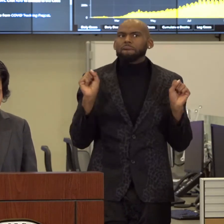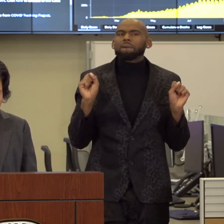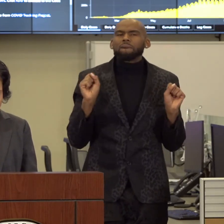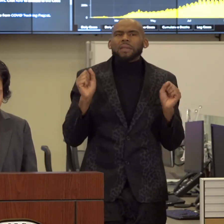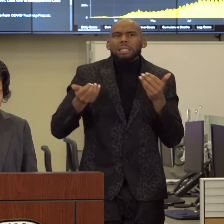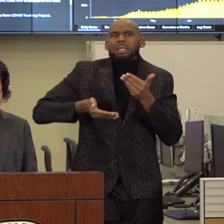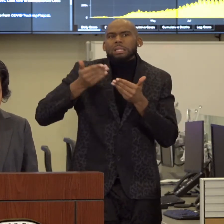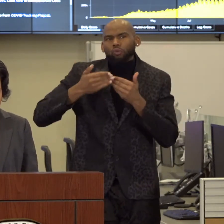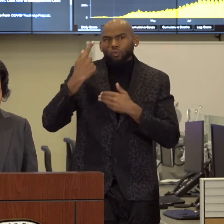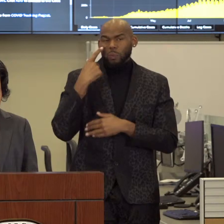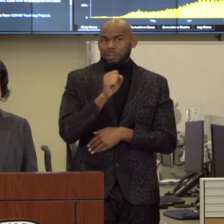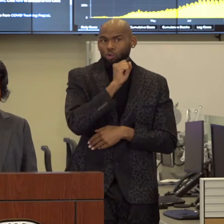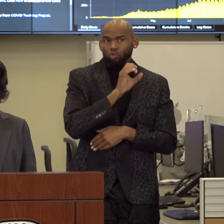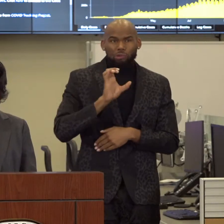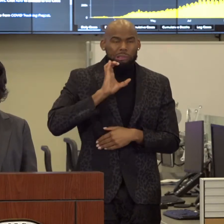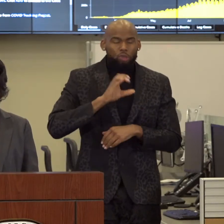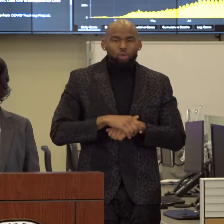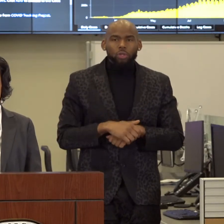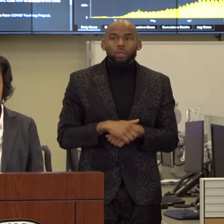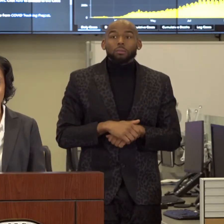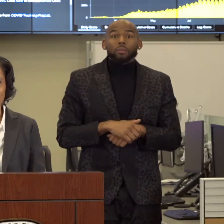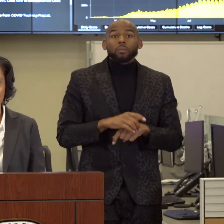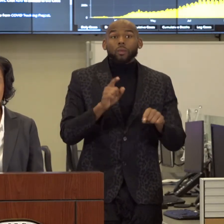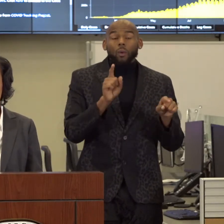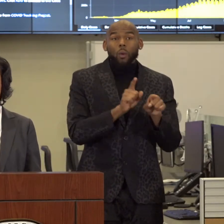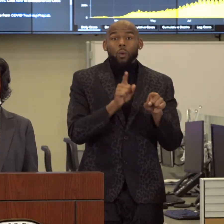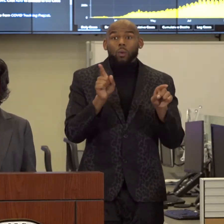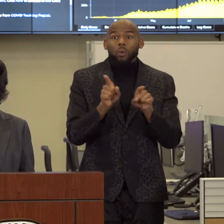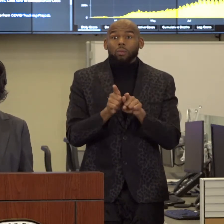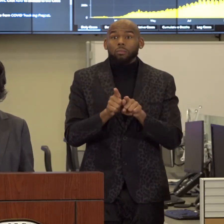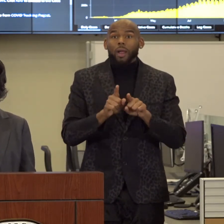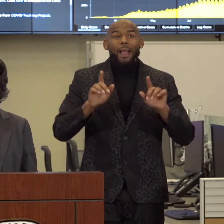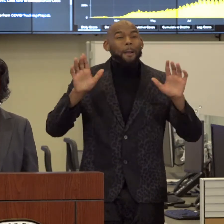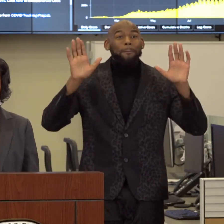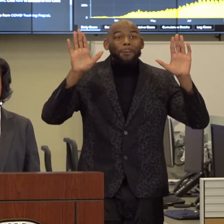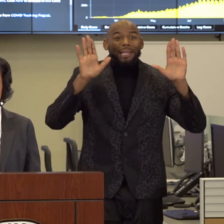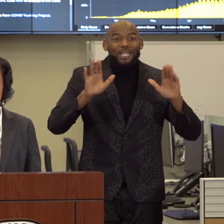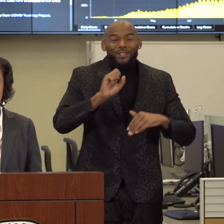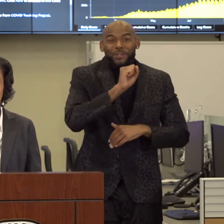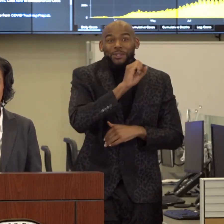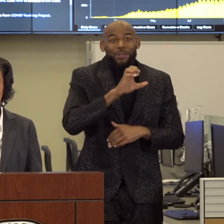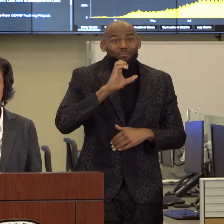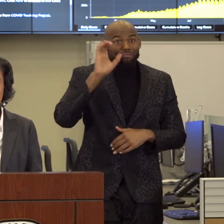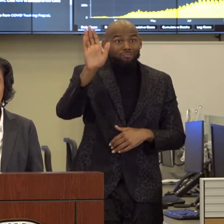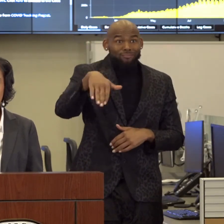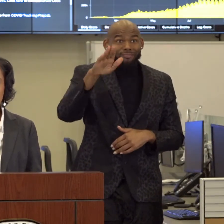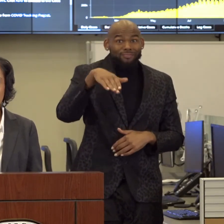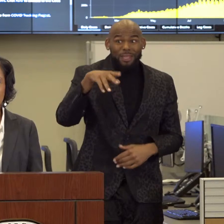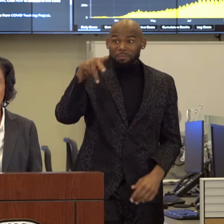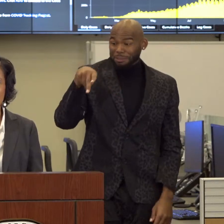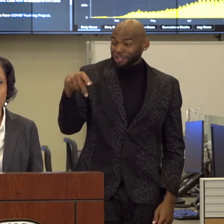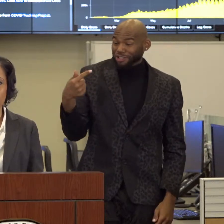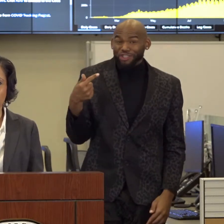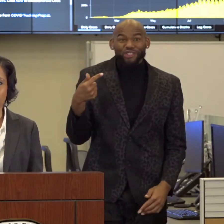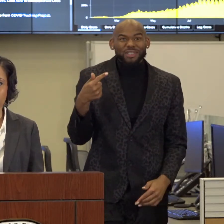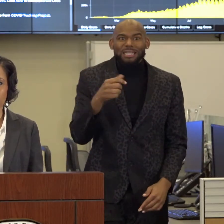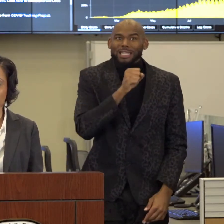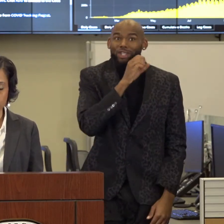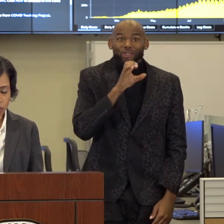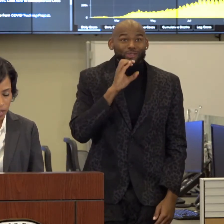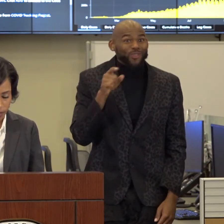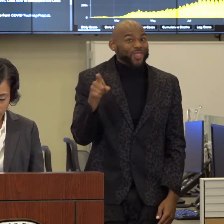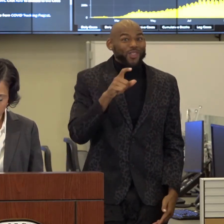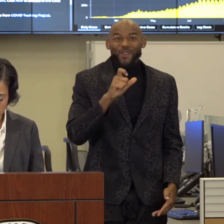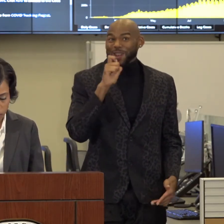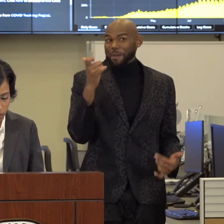convenient for our seniors. And I also want to say to our amazing seniors, and let me tell you, the seniors of Prince George's County are not playing.